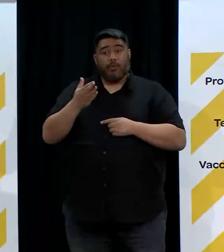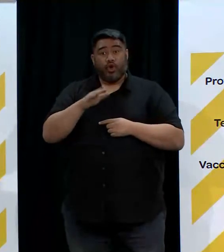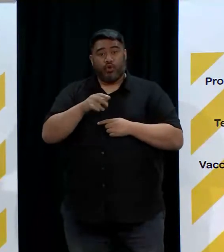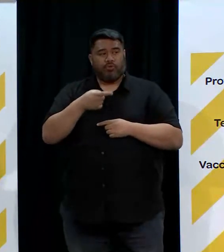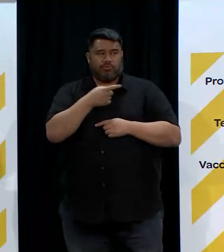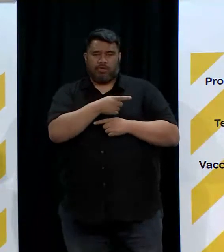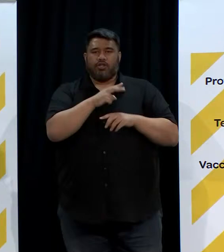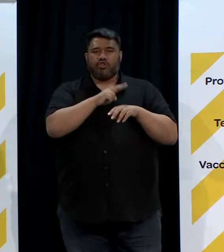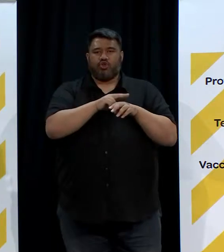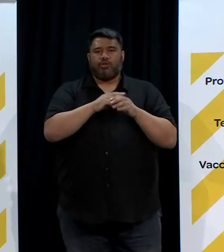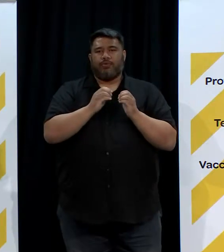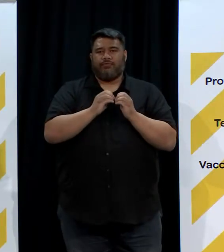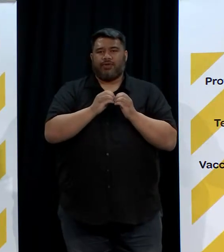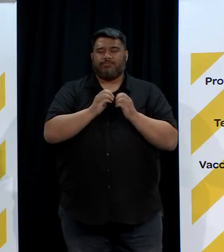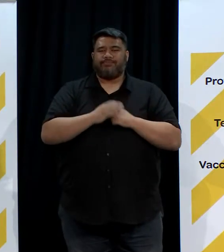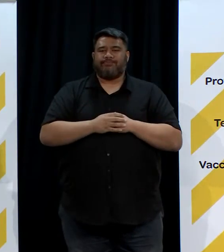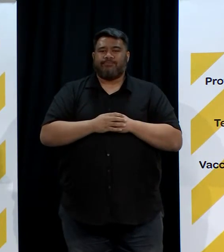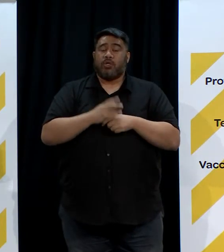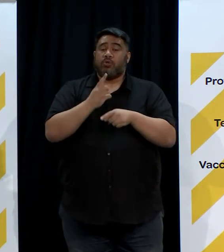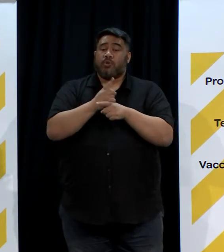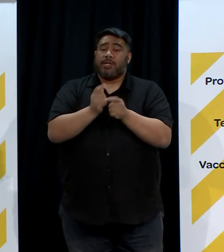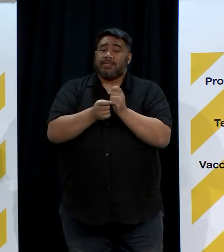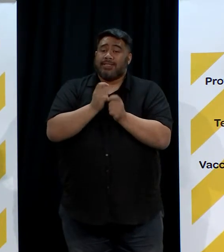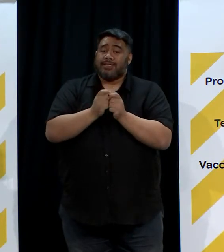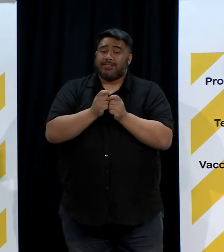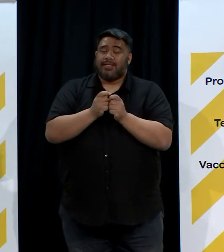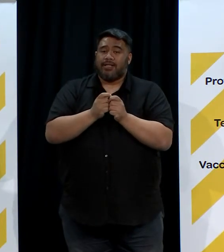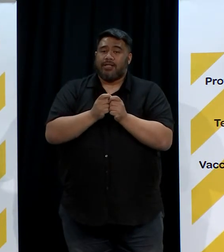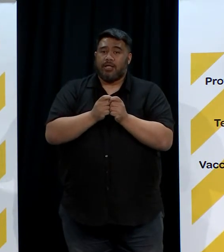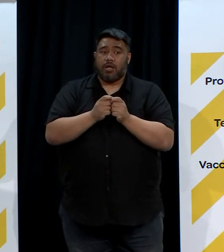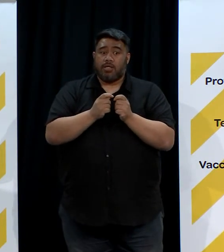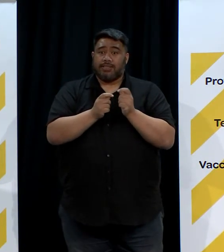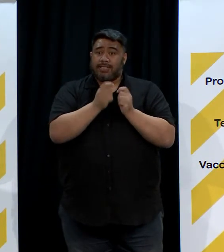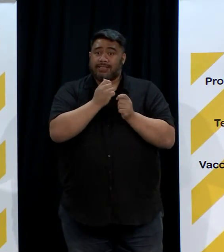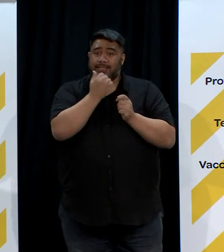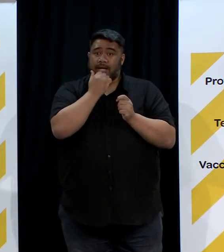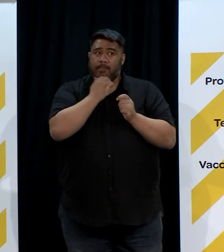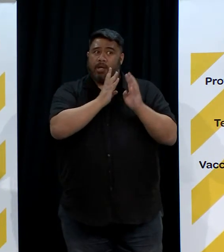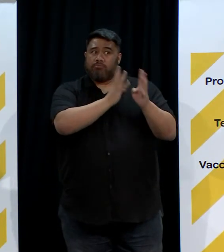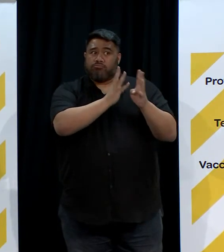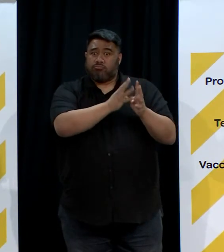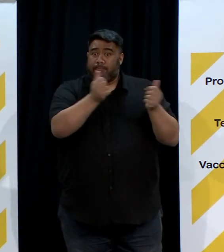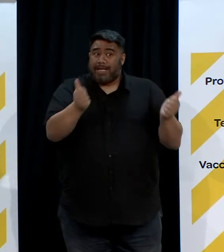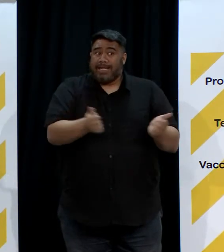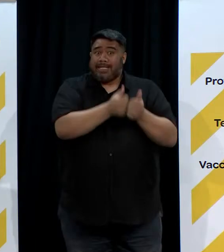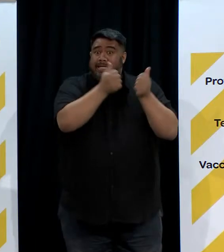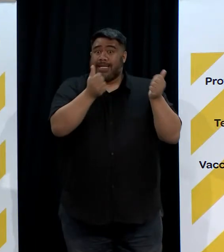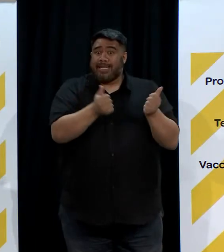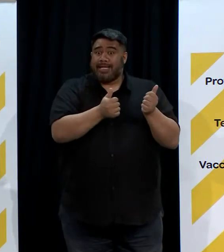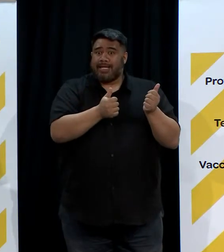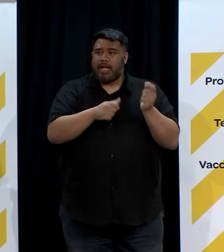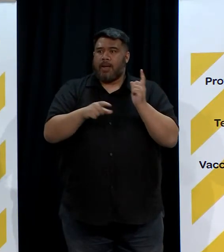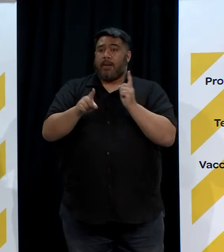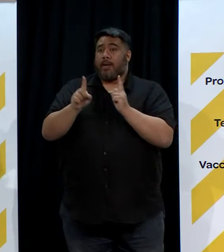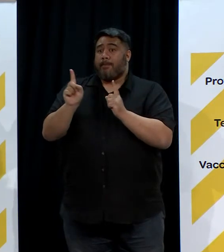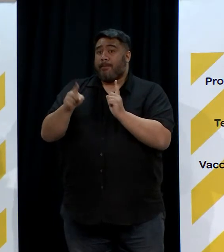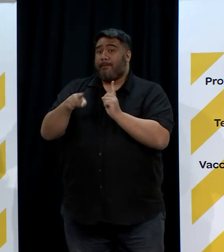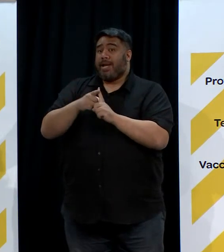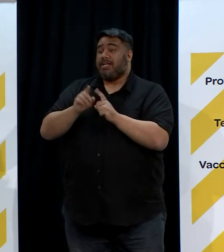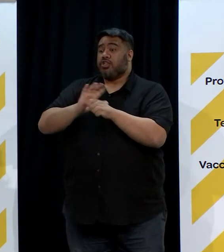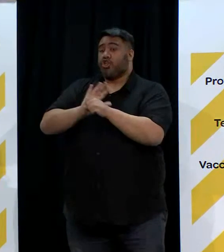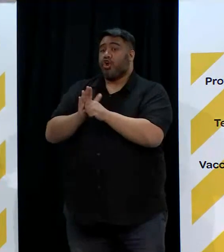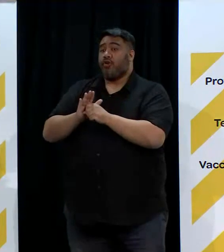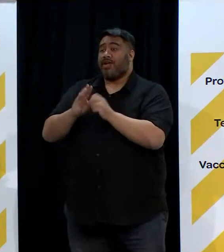to testing was if testing numbers stay high and we're still seeing case numbers coming down, then we've got a confidence that we really